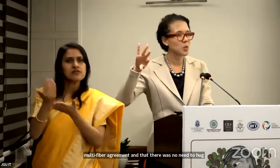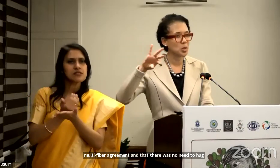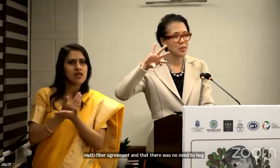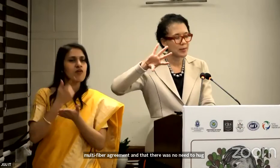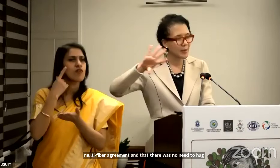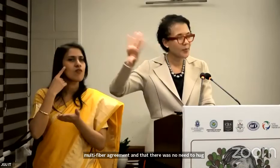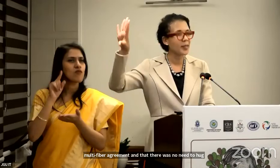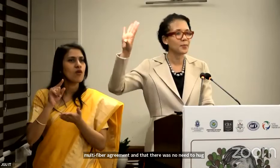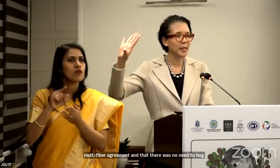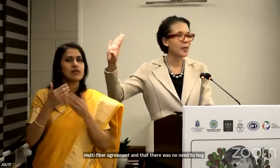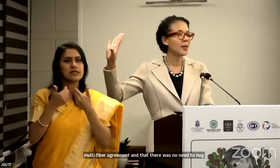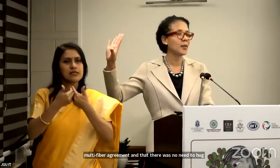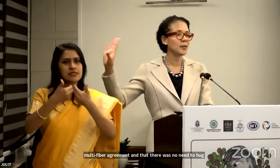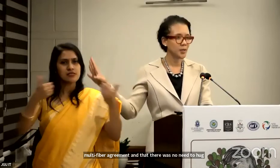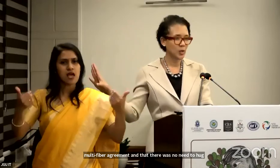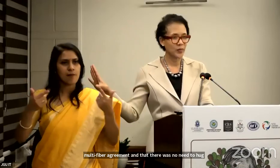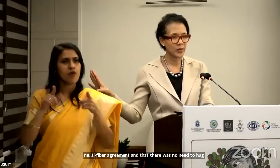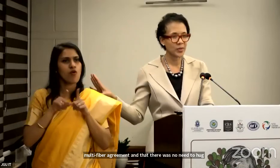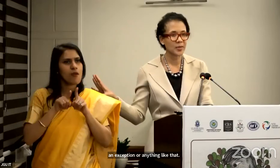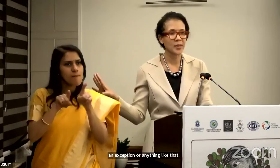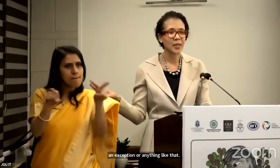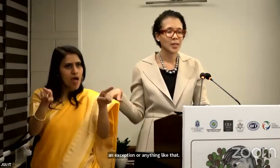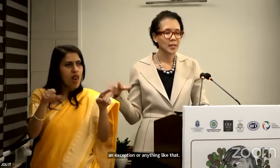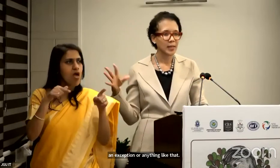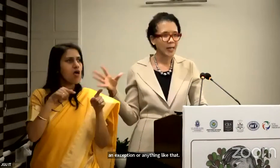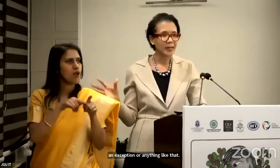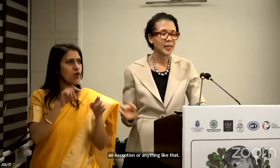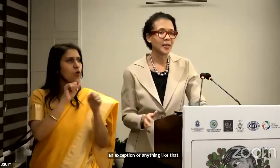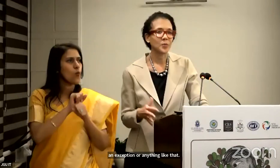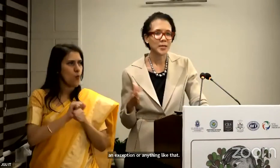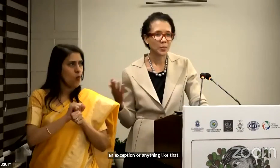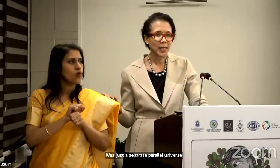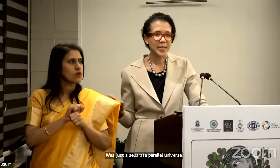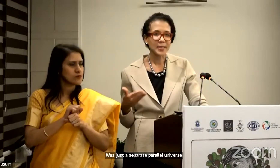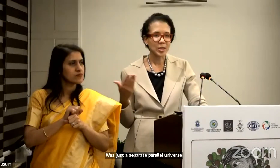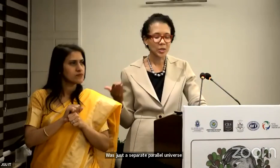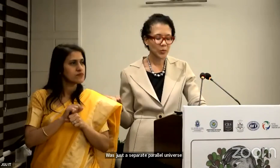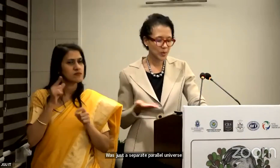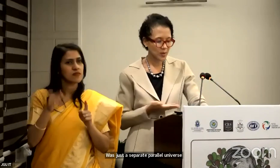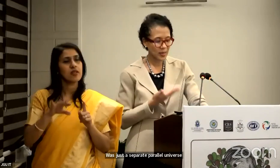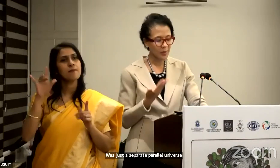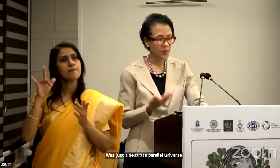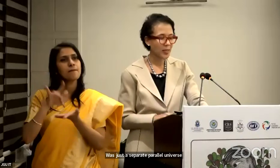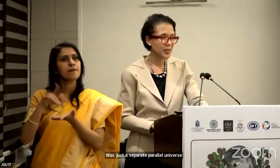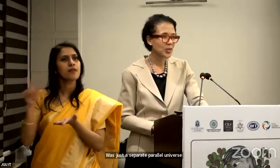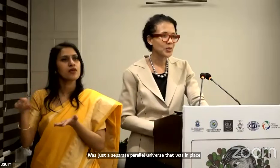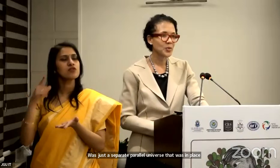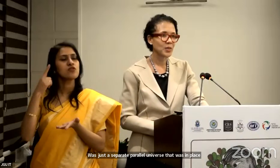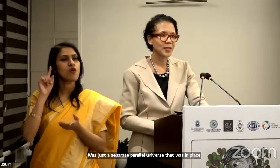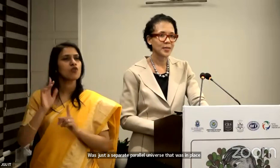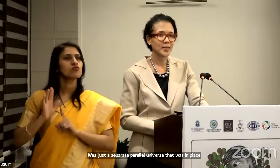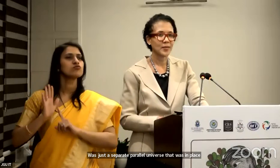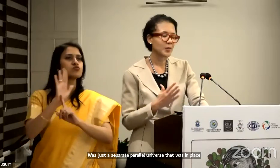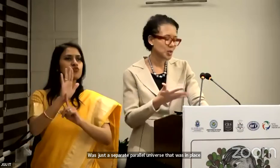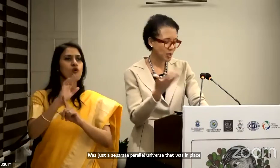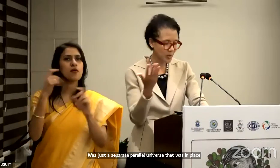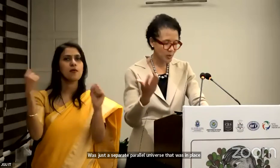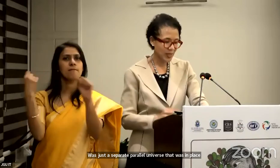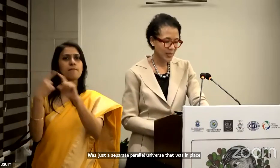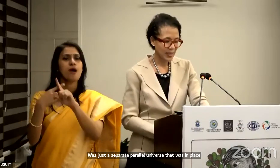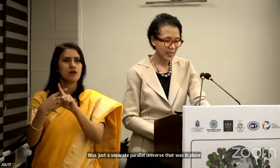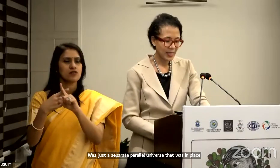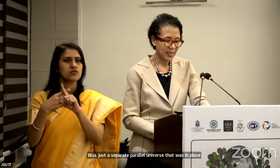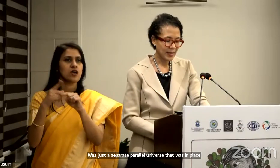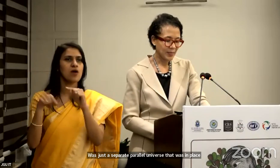just was just a separate parallel universe that was in place until it was brought into the context of the